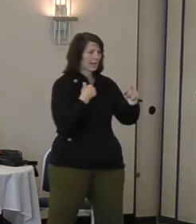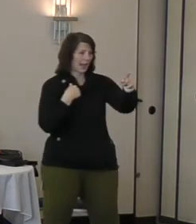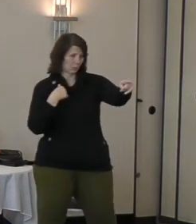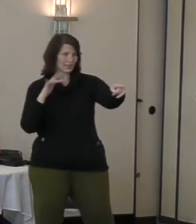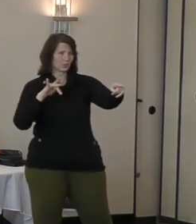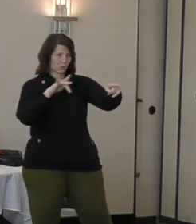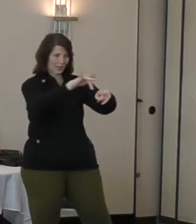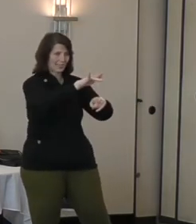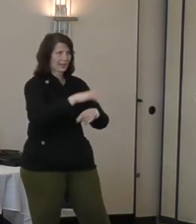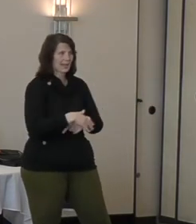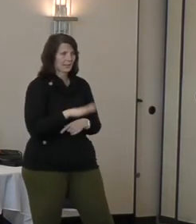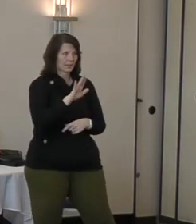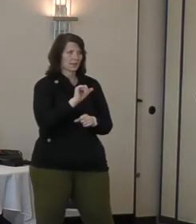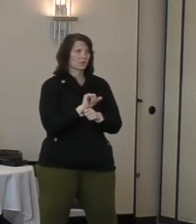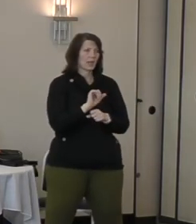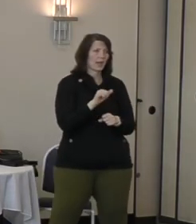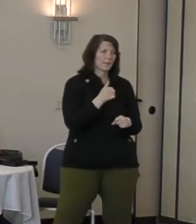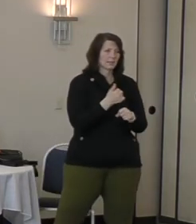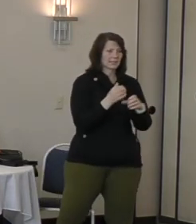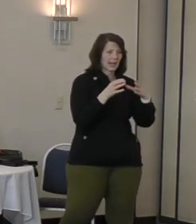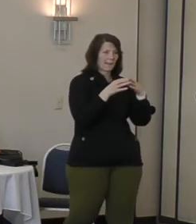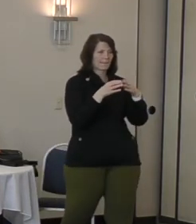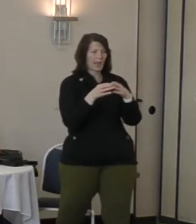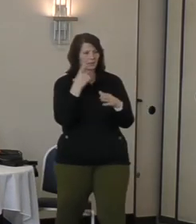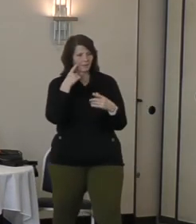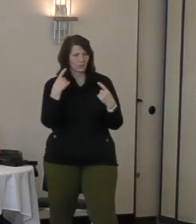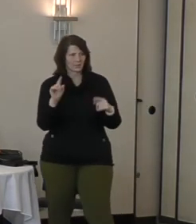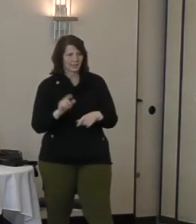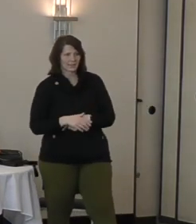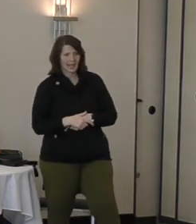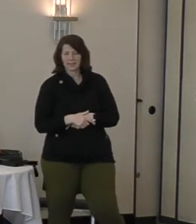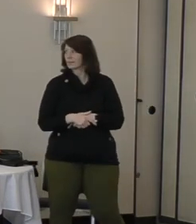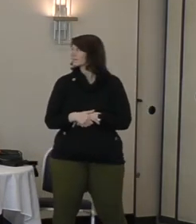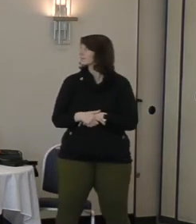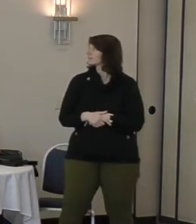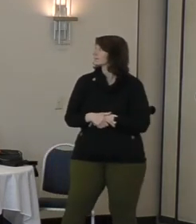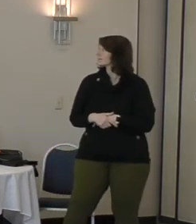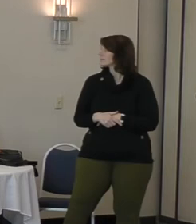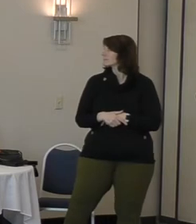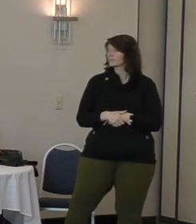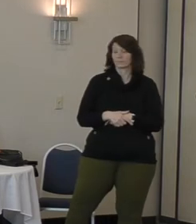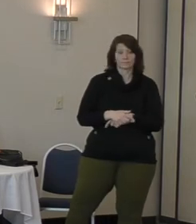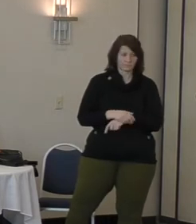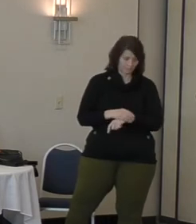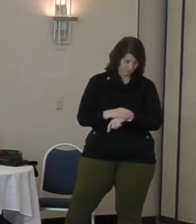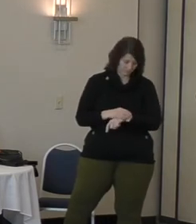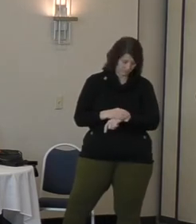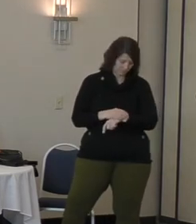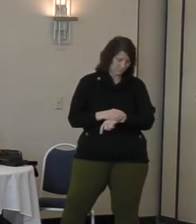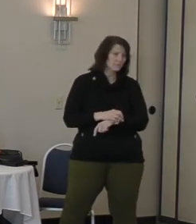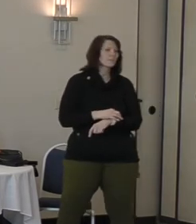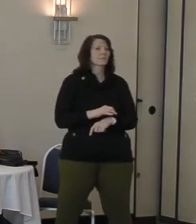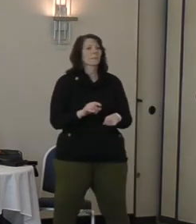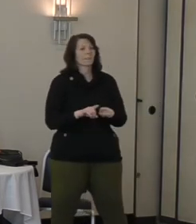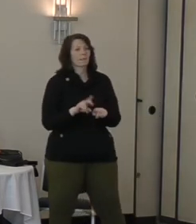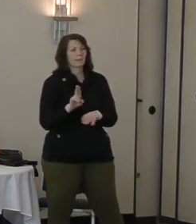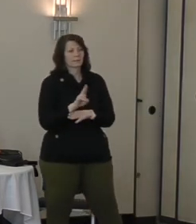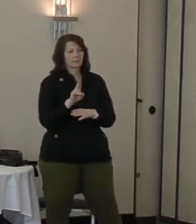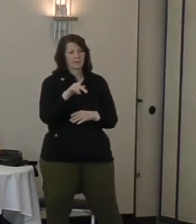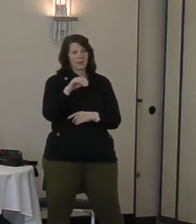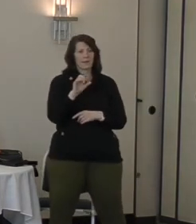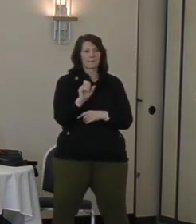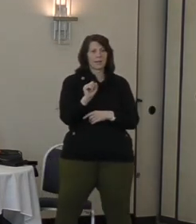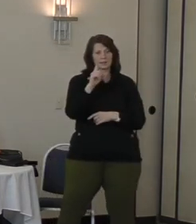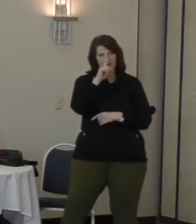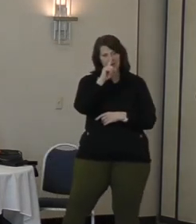gap. And so their job is to set those pods up for success, right? They also will use those pods